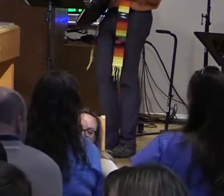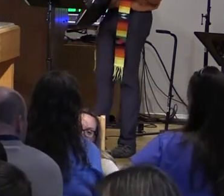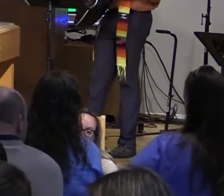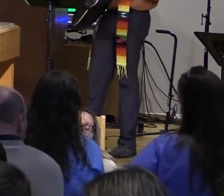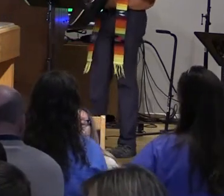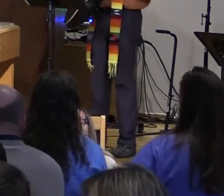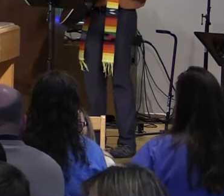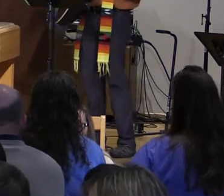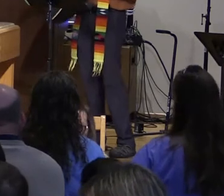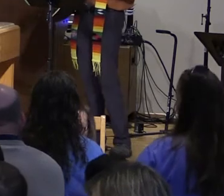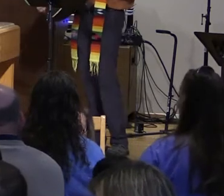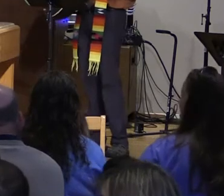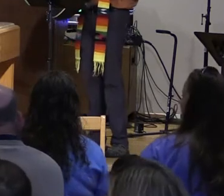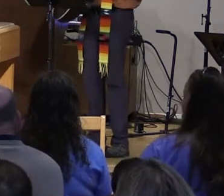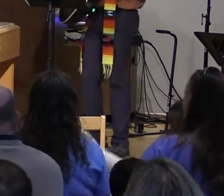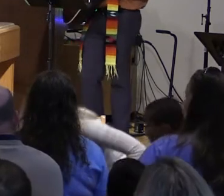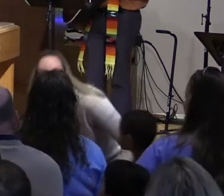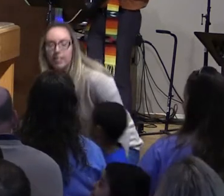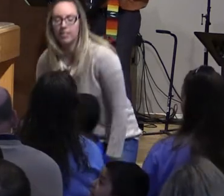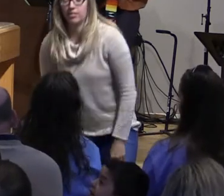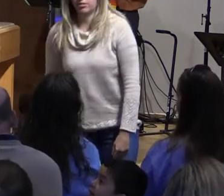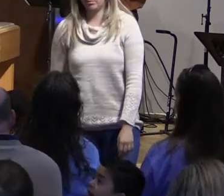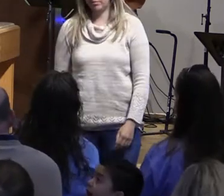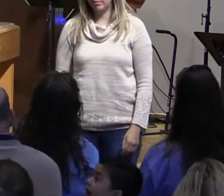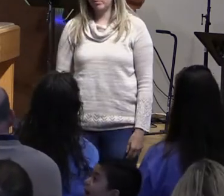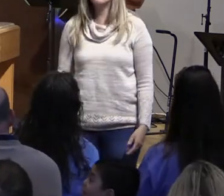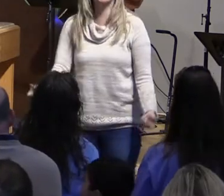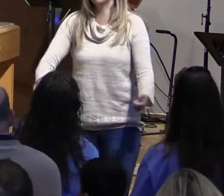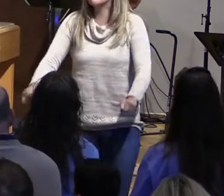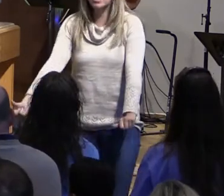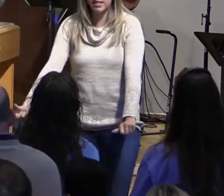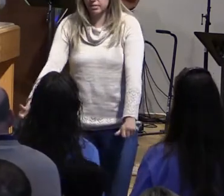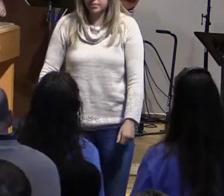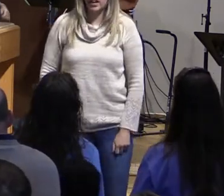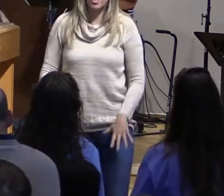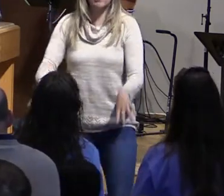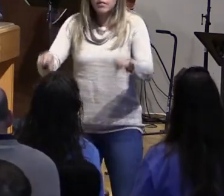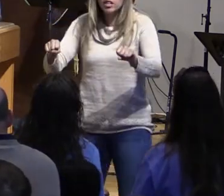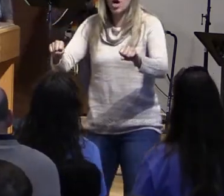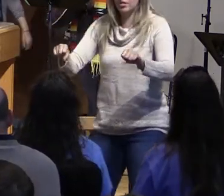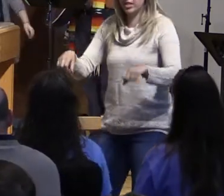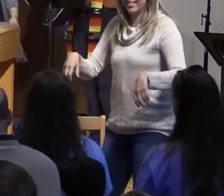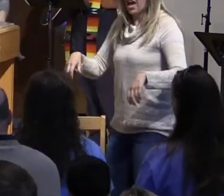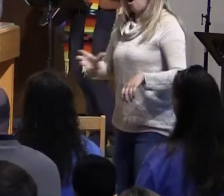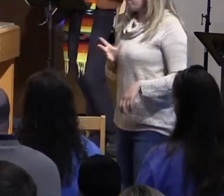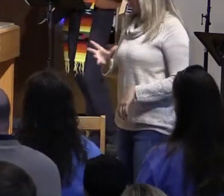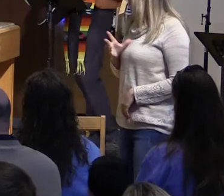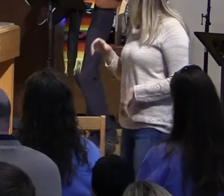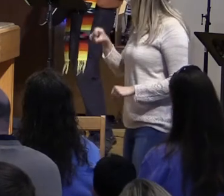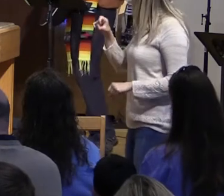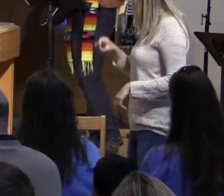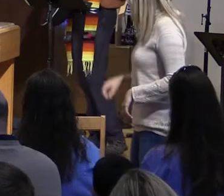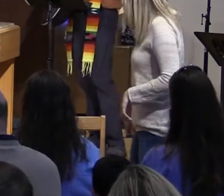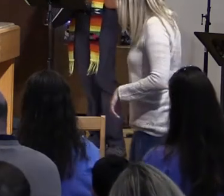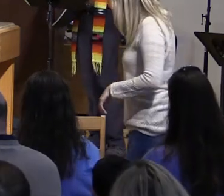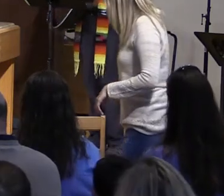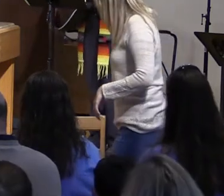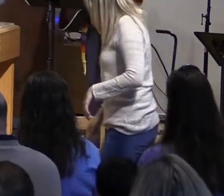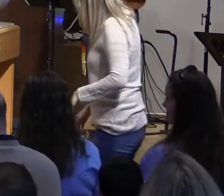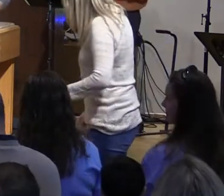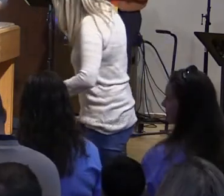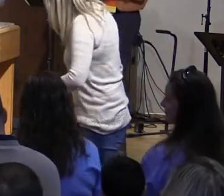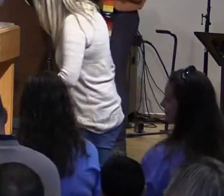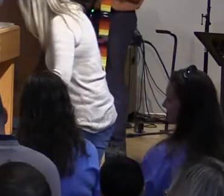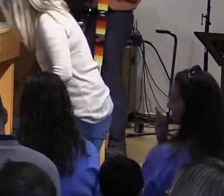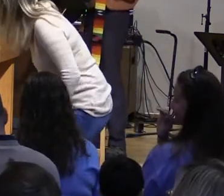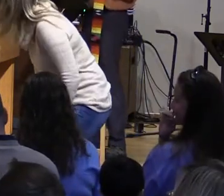Good morning, everyone. Good morning. Welcome. Hello. Thank you for joining us at St. John this morning. Whether you're here